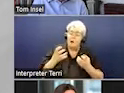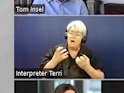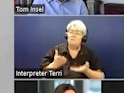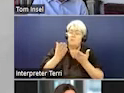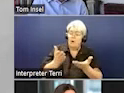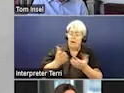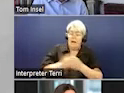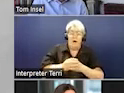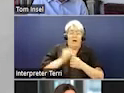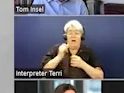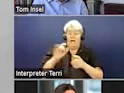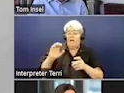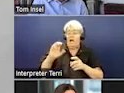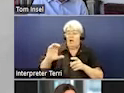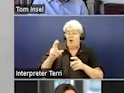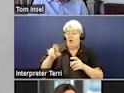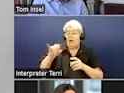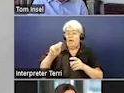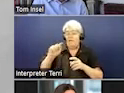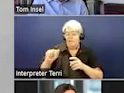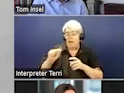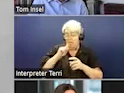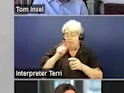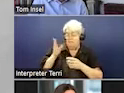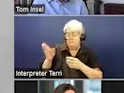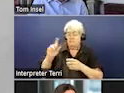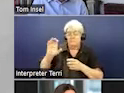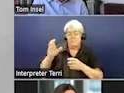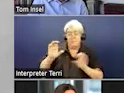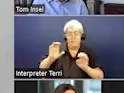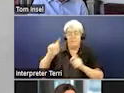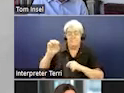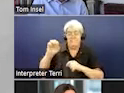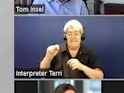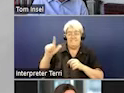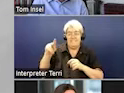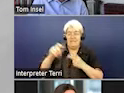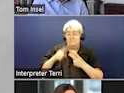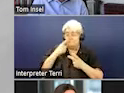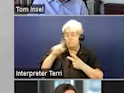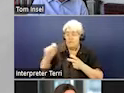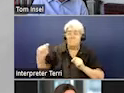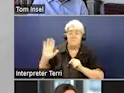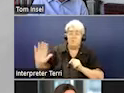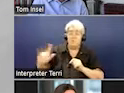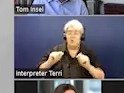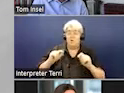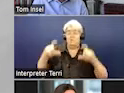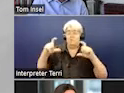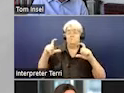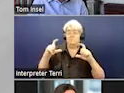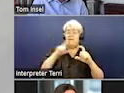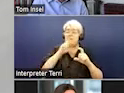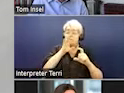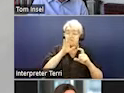if Krista is available through the crisis text line, if you could open your line and speak to